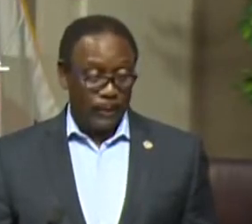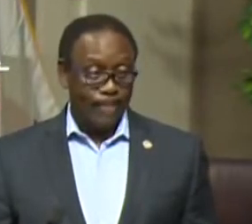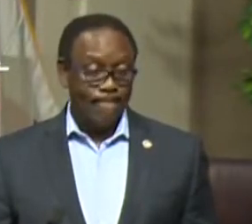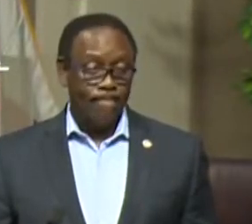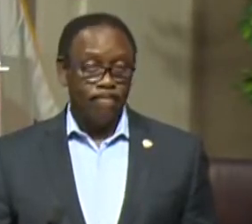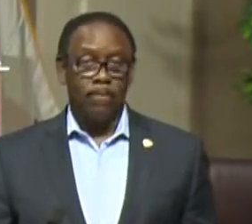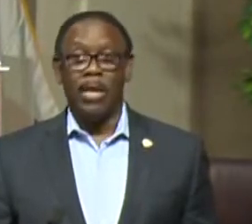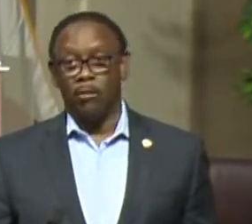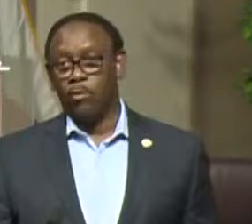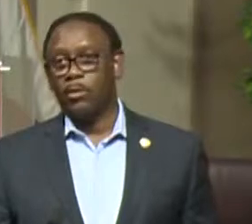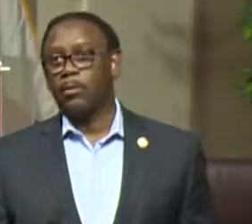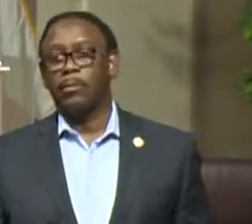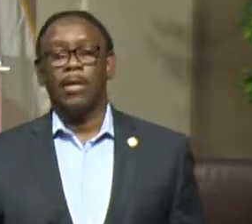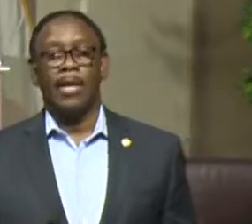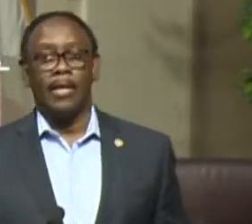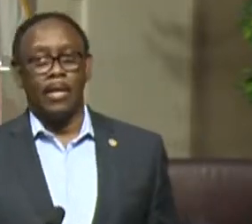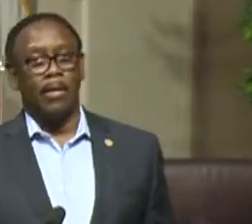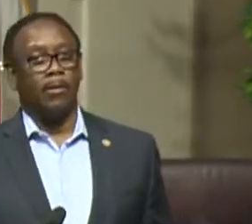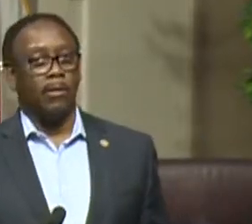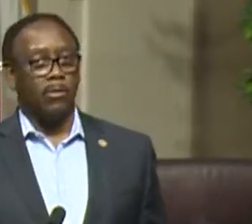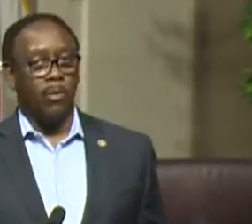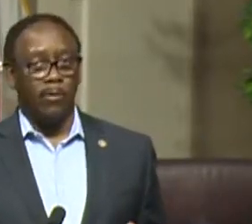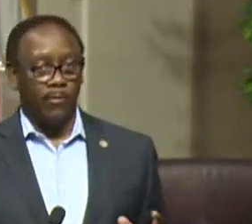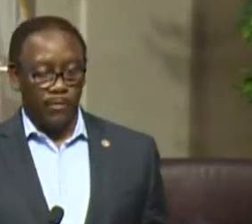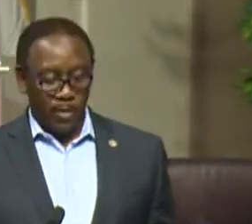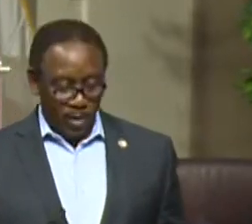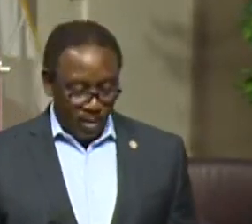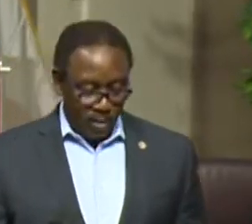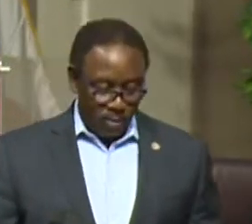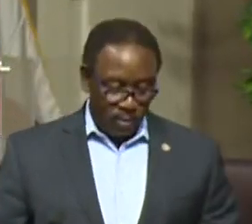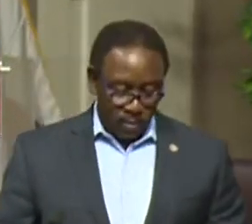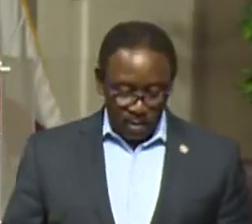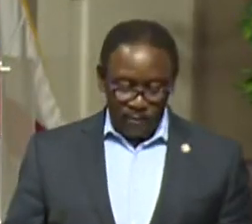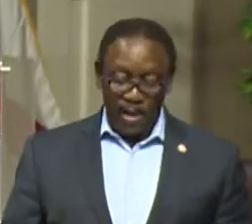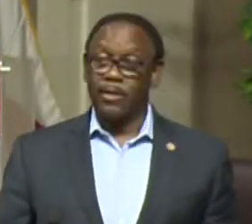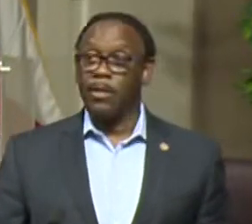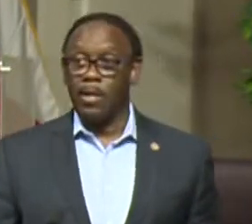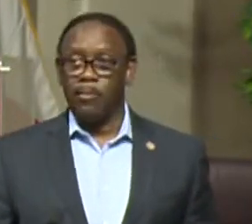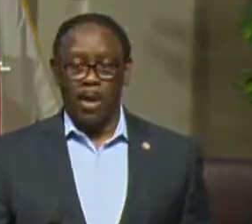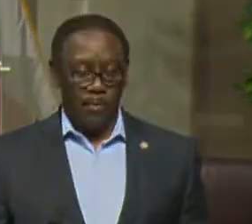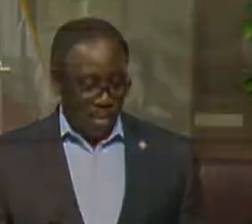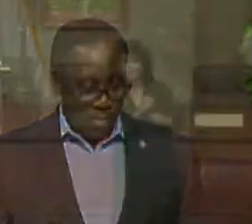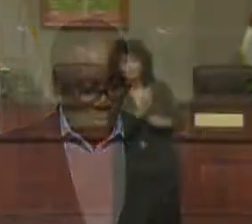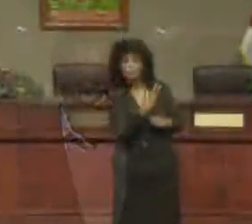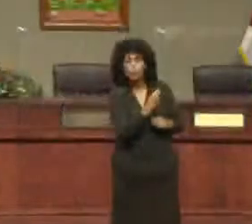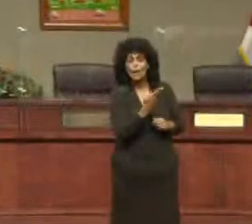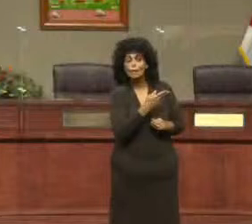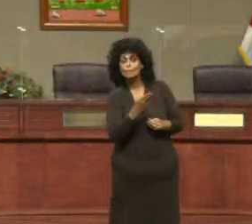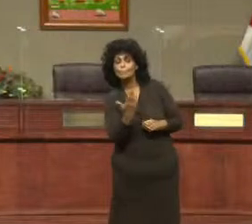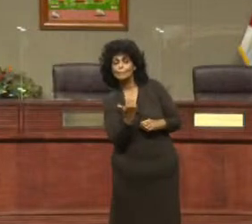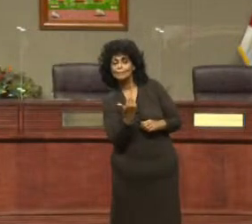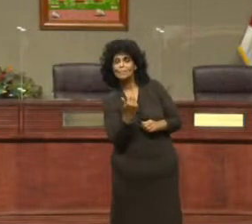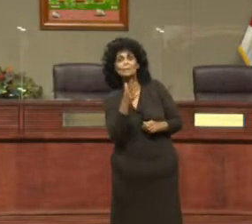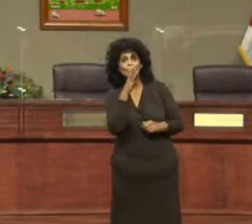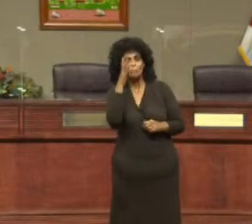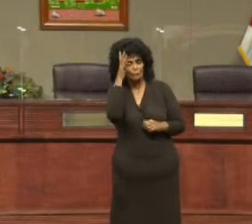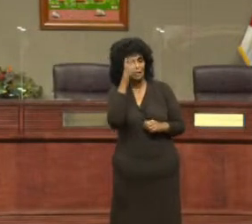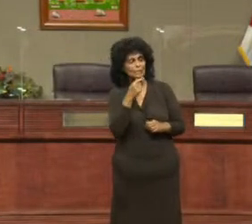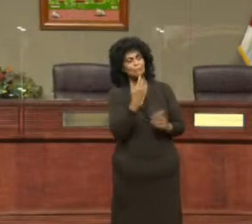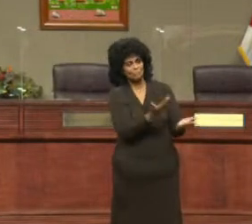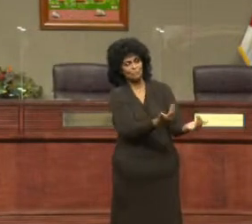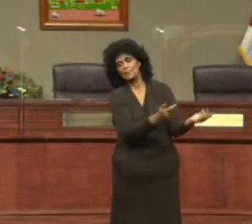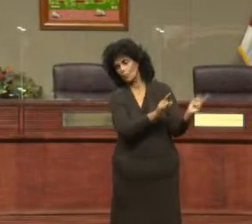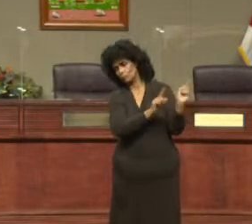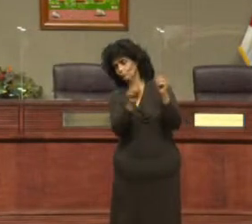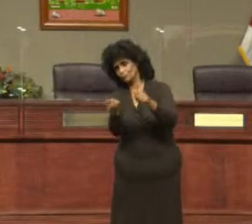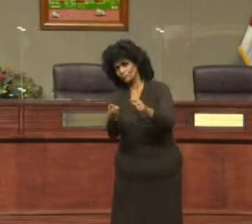think, interest in getting the 12 to 15-year-olds vaccinated by our parents here in the community. We do